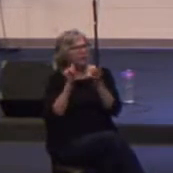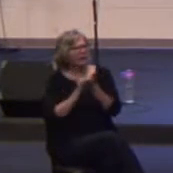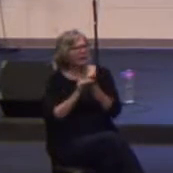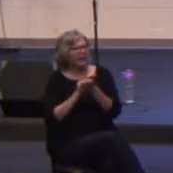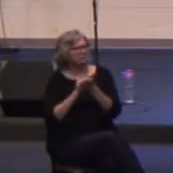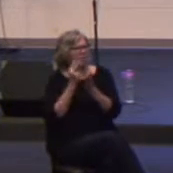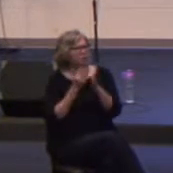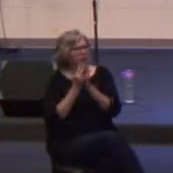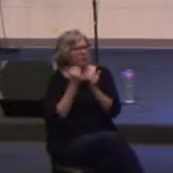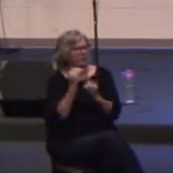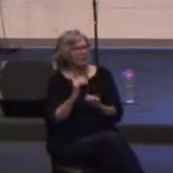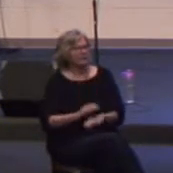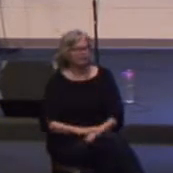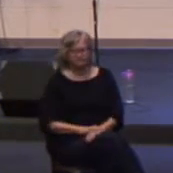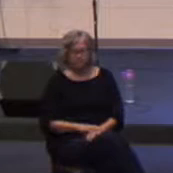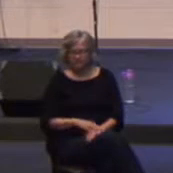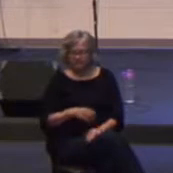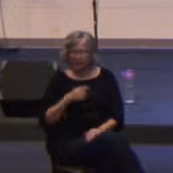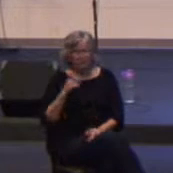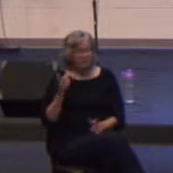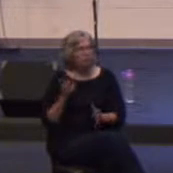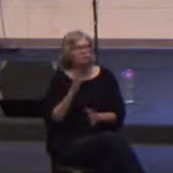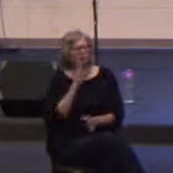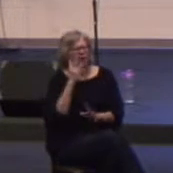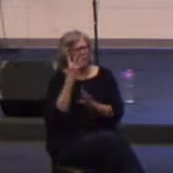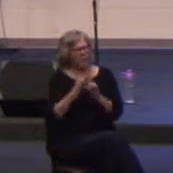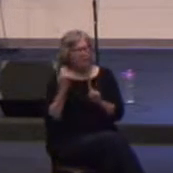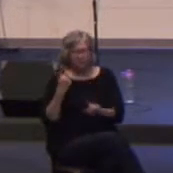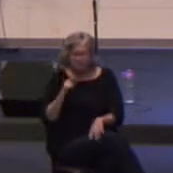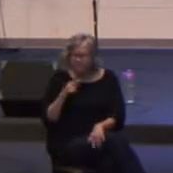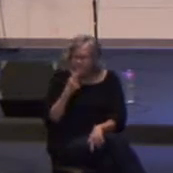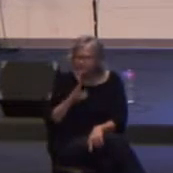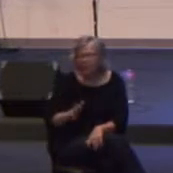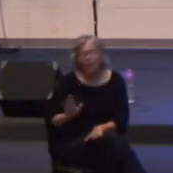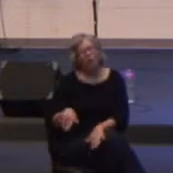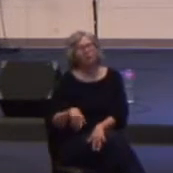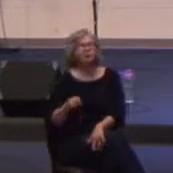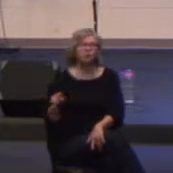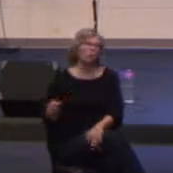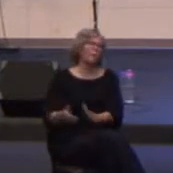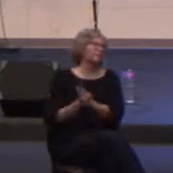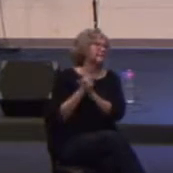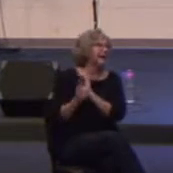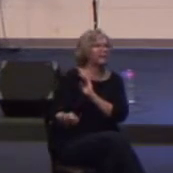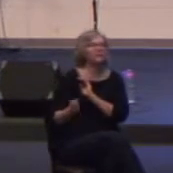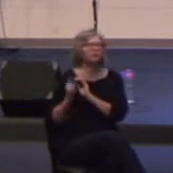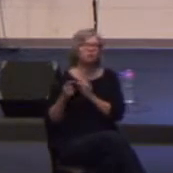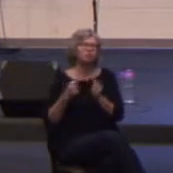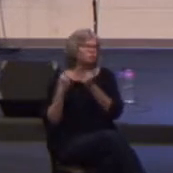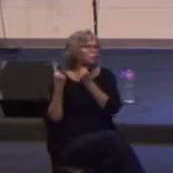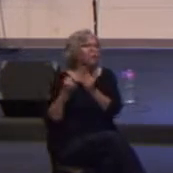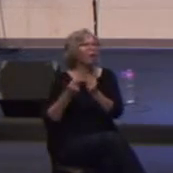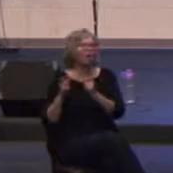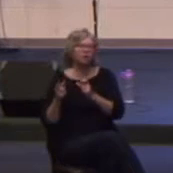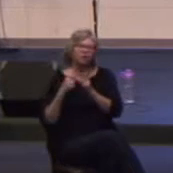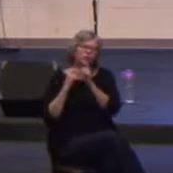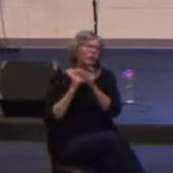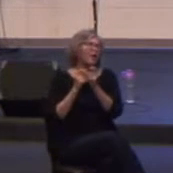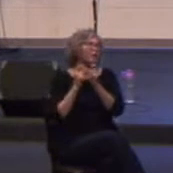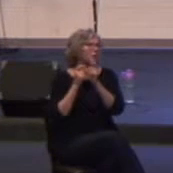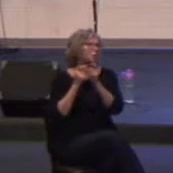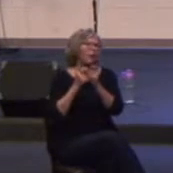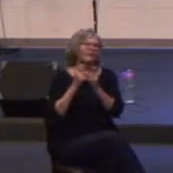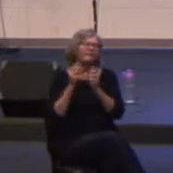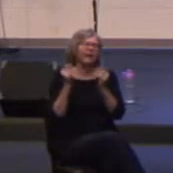wow, you're incredibly talented. You have all the biological markers. You're just incredibly strong. What's your plan to